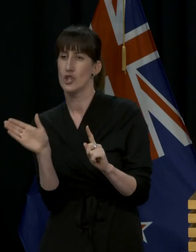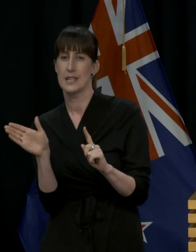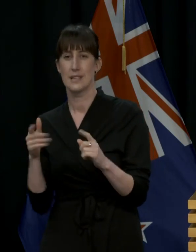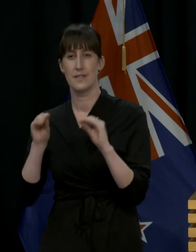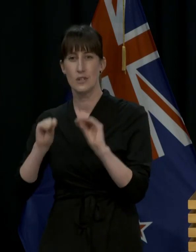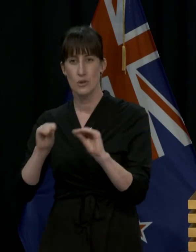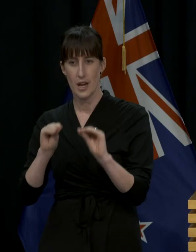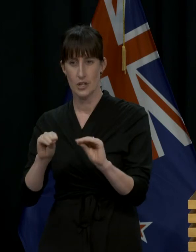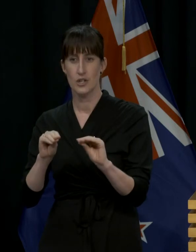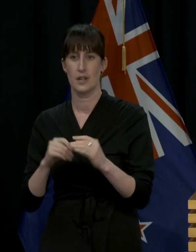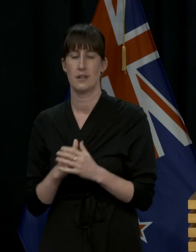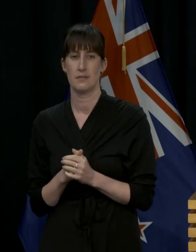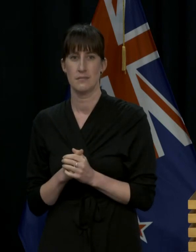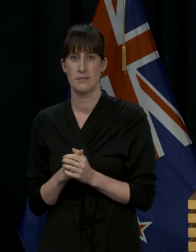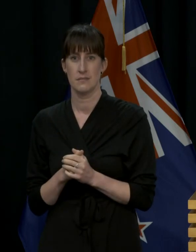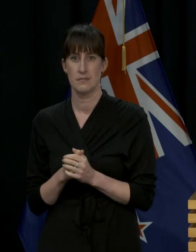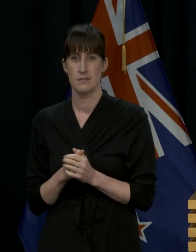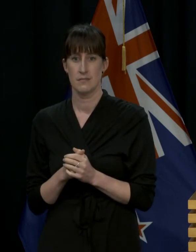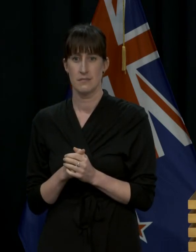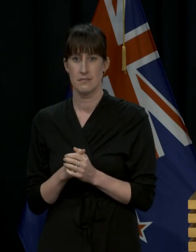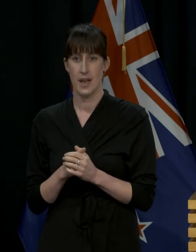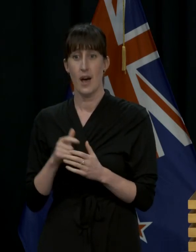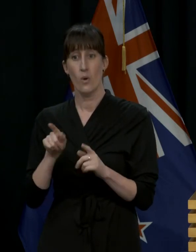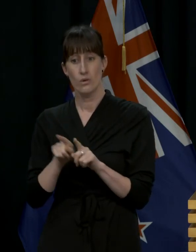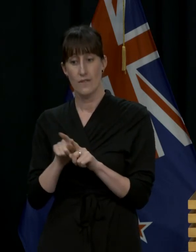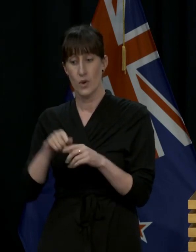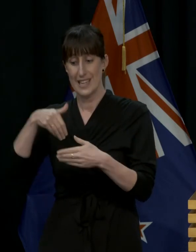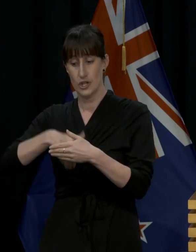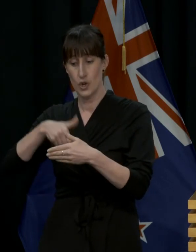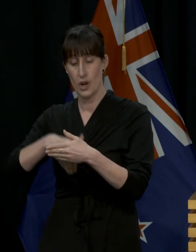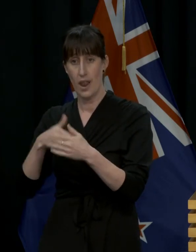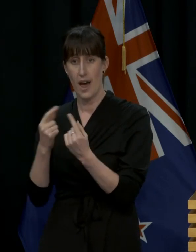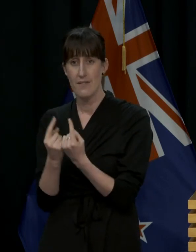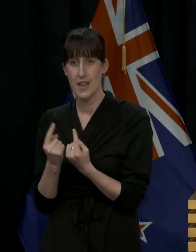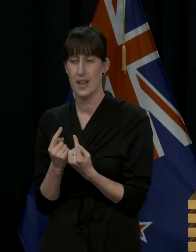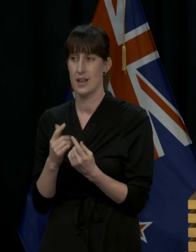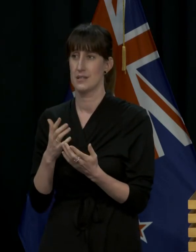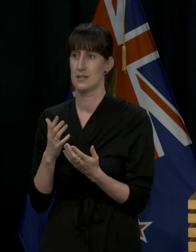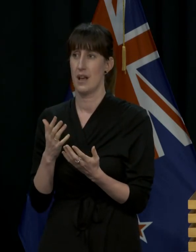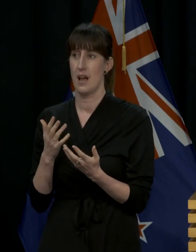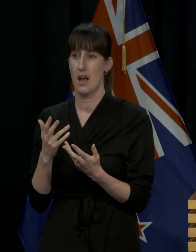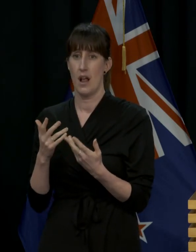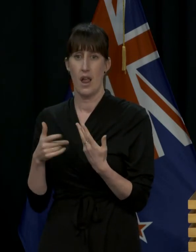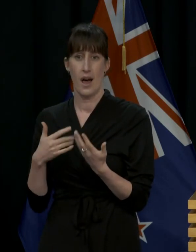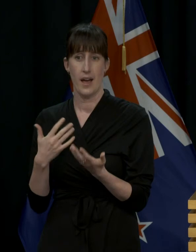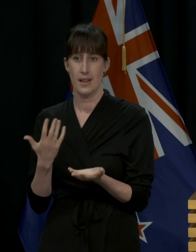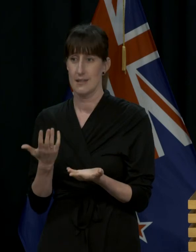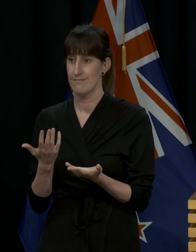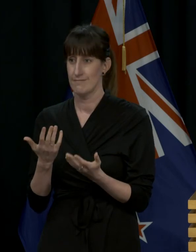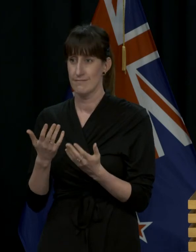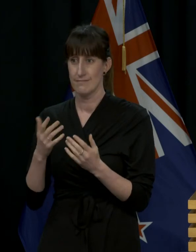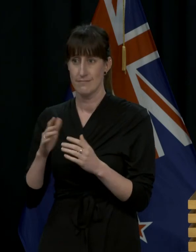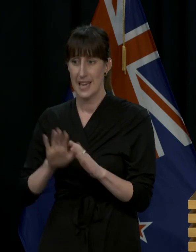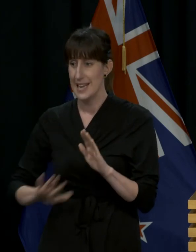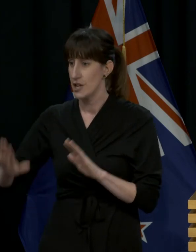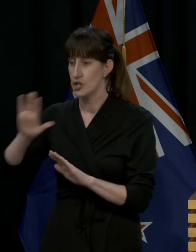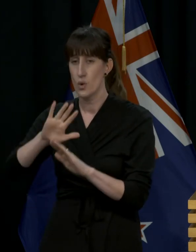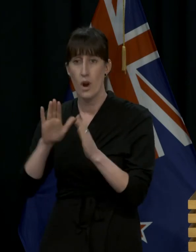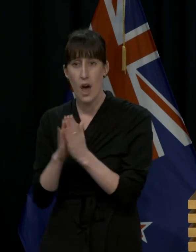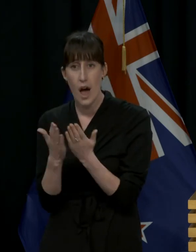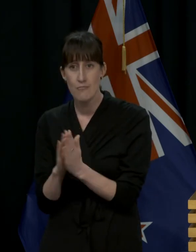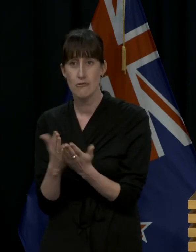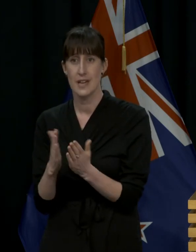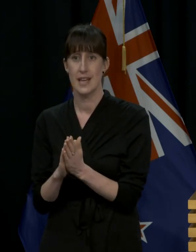as an associate minister. And across those internal affairs areas where you've got things from everything from national libraries to fire